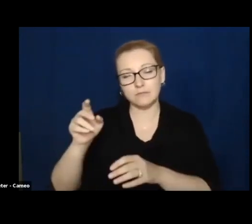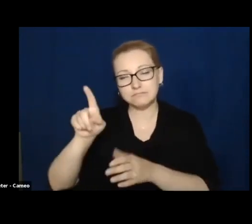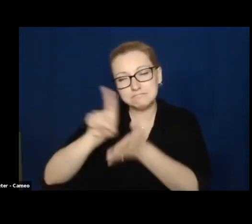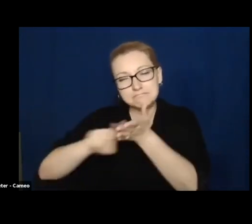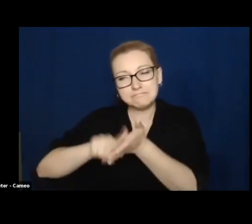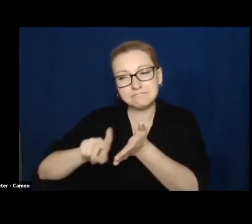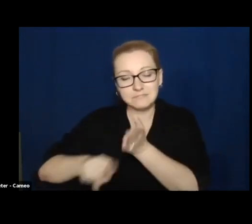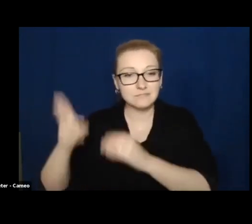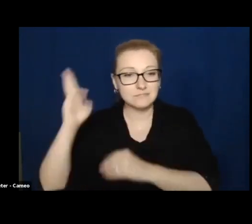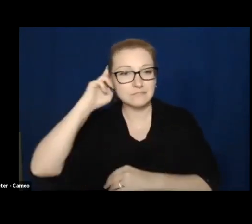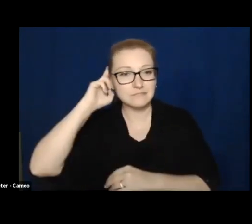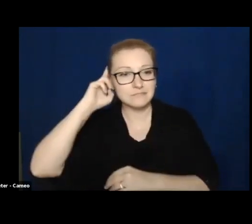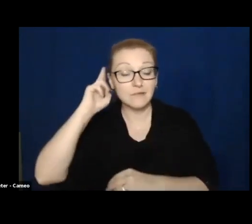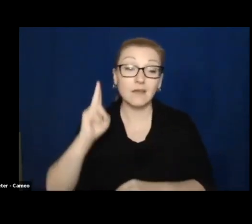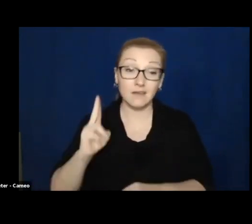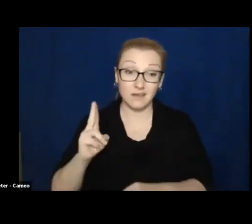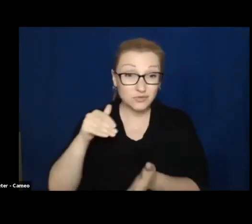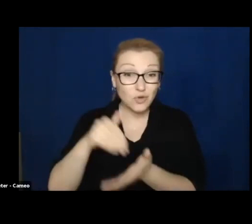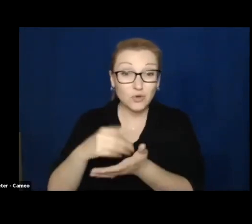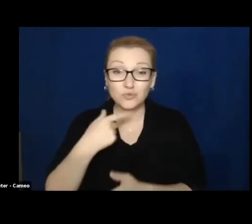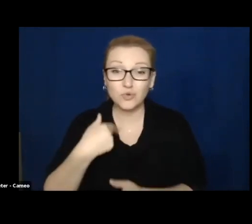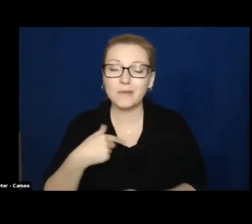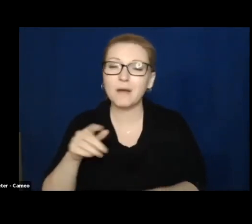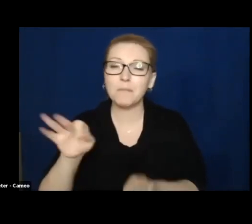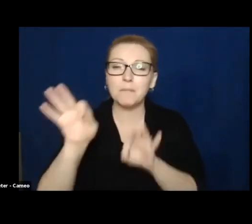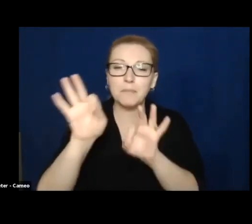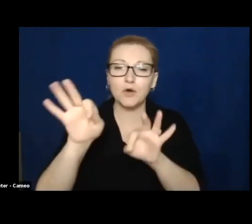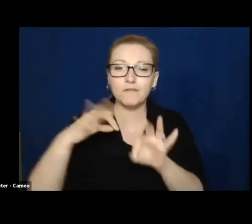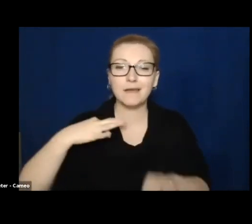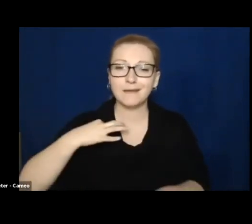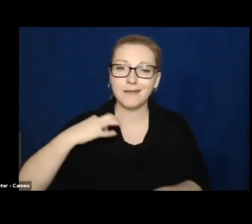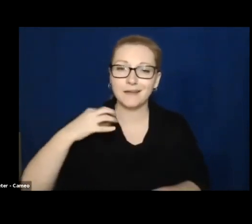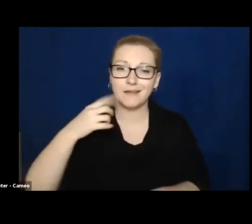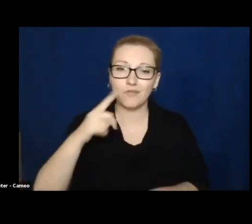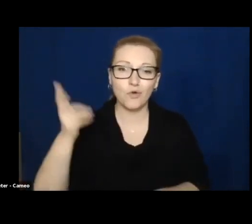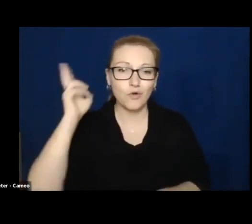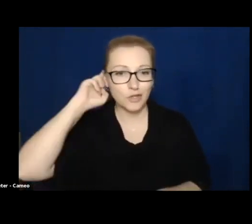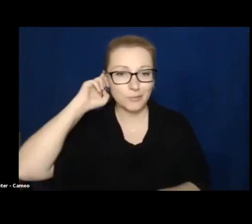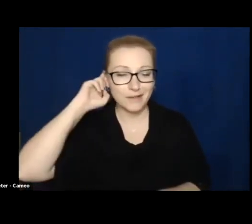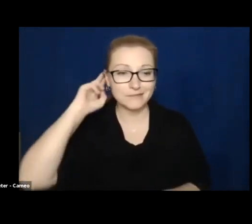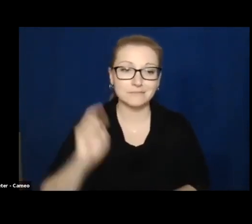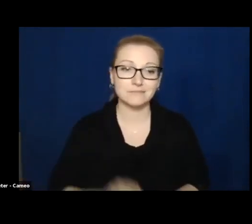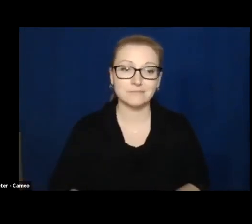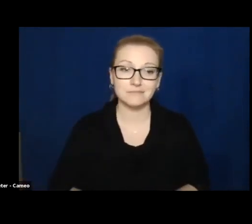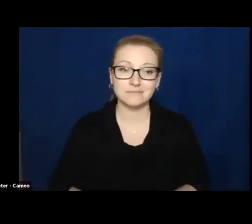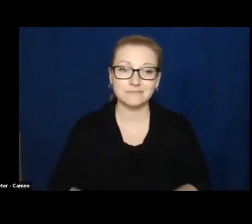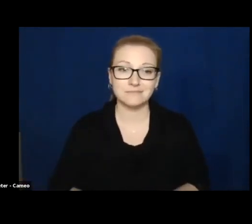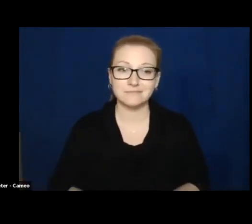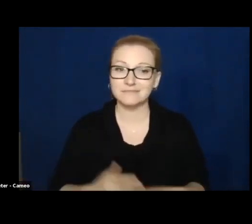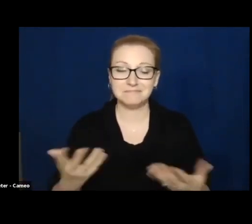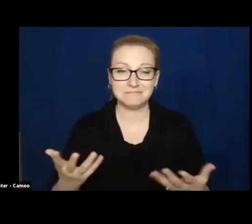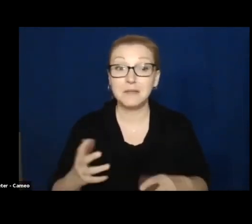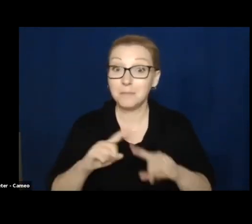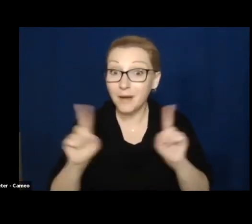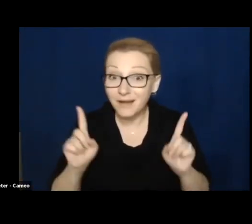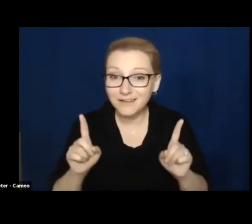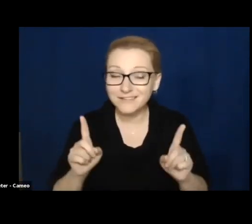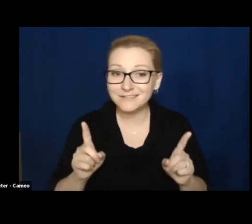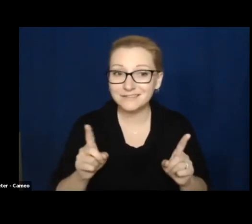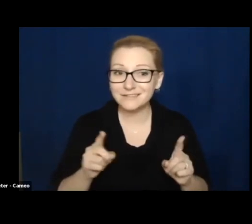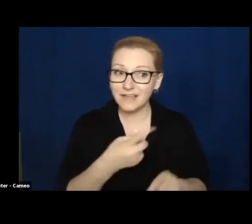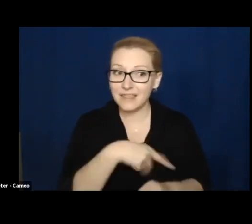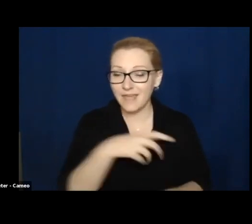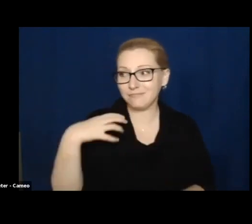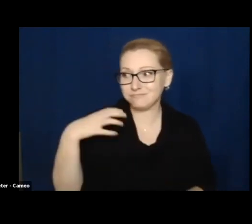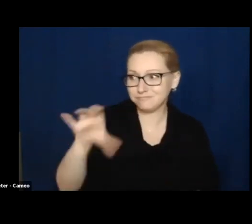told that I was a textbook candidate. Pretty cool. But now this time it was, okay, now you have to seriously think about,